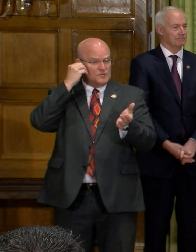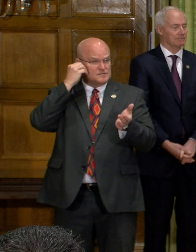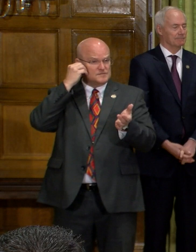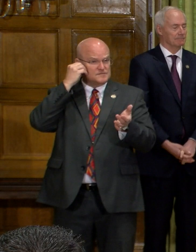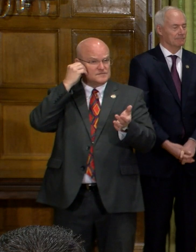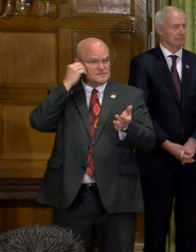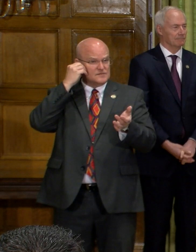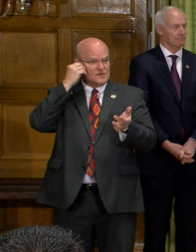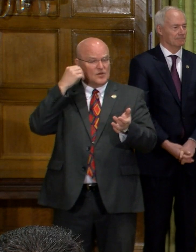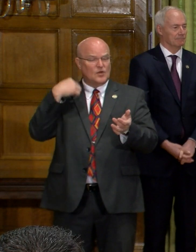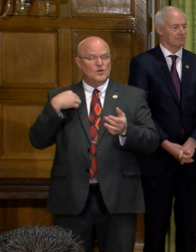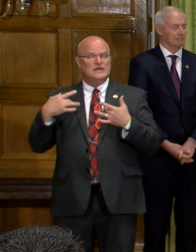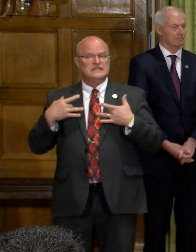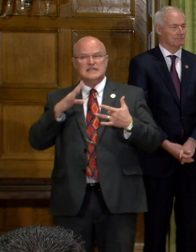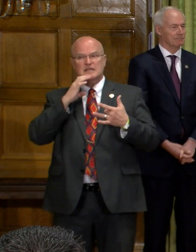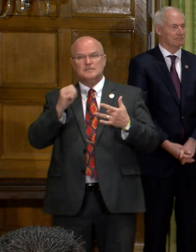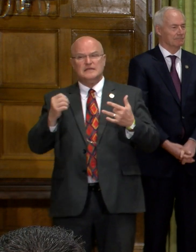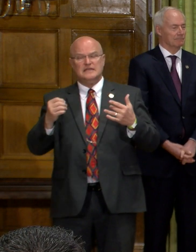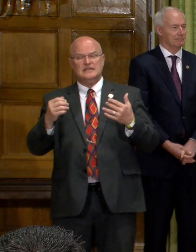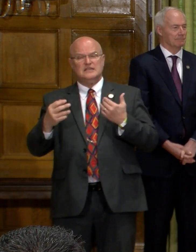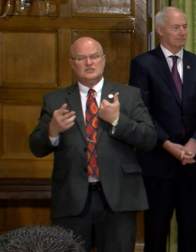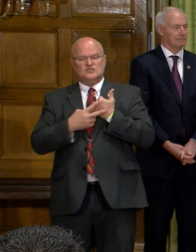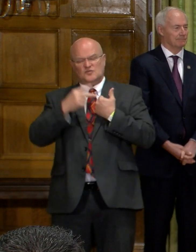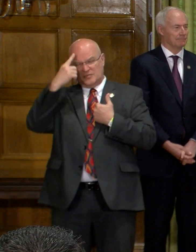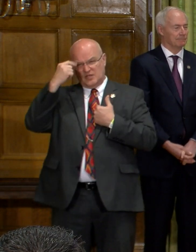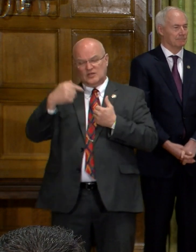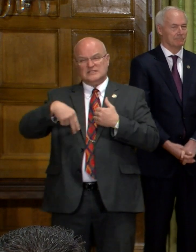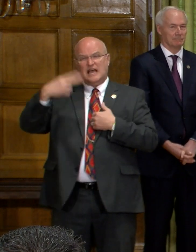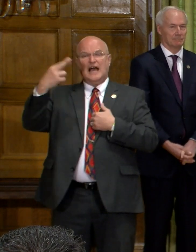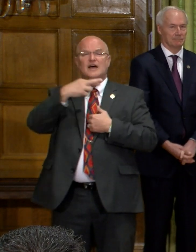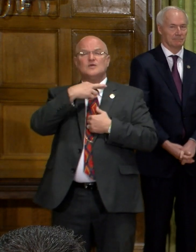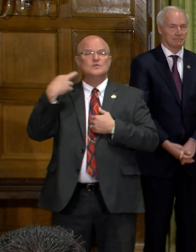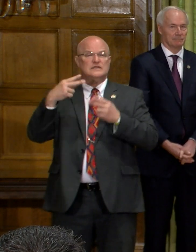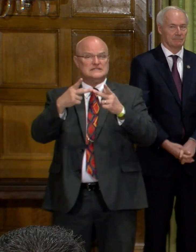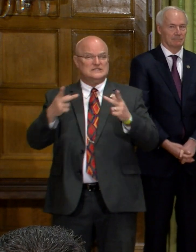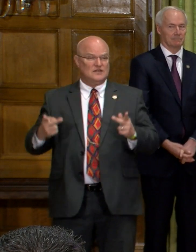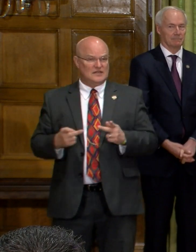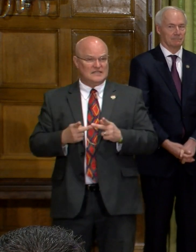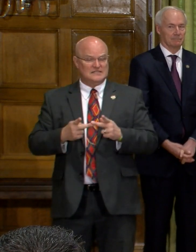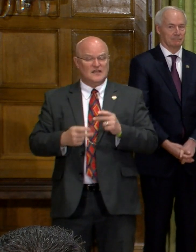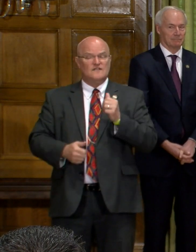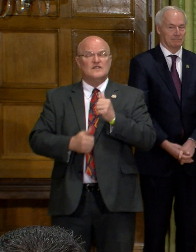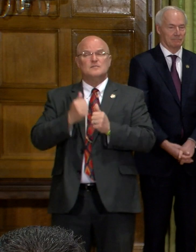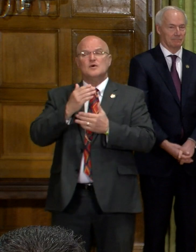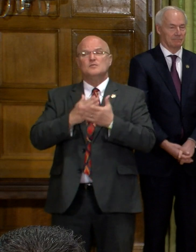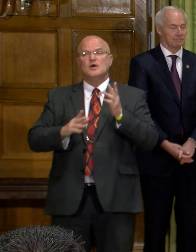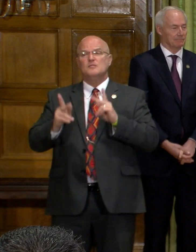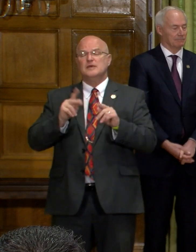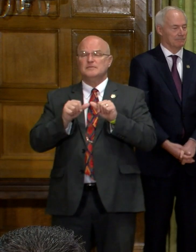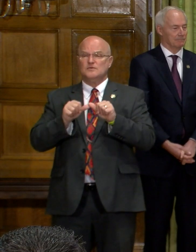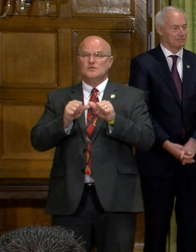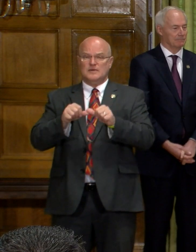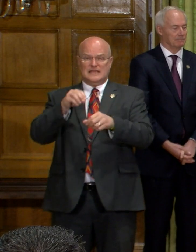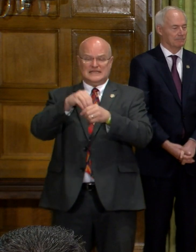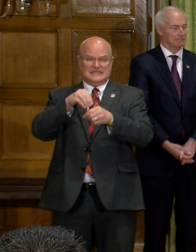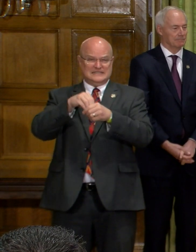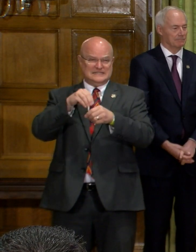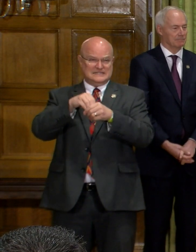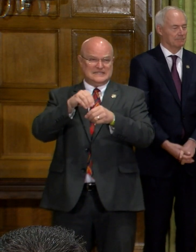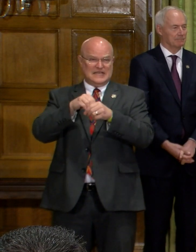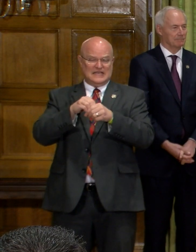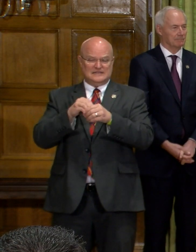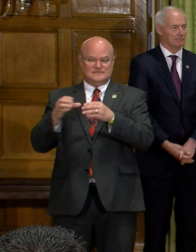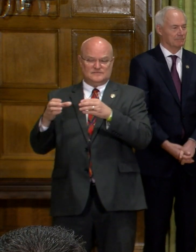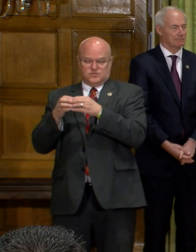setting, we tend to be very conservative because those are such high-risk settings, and for the most part, people remain in